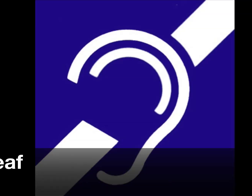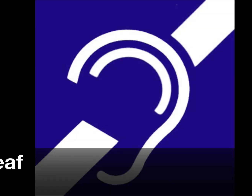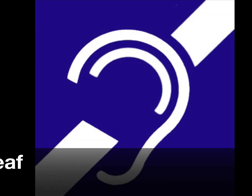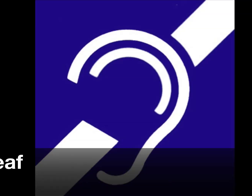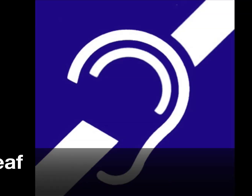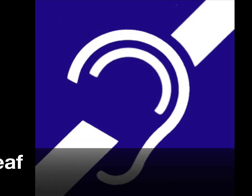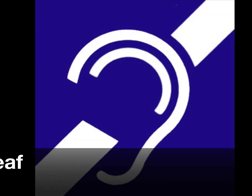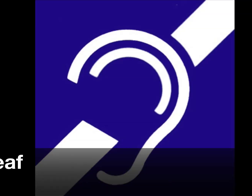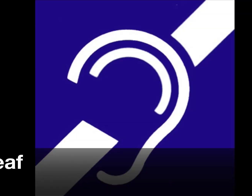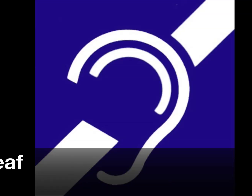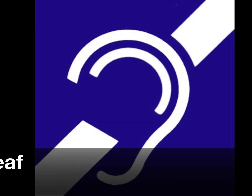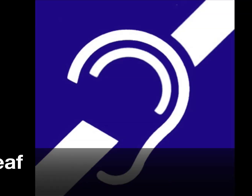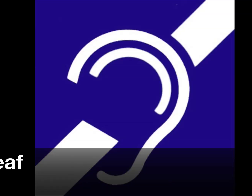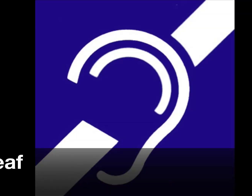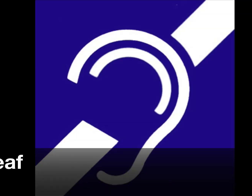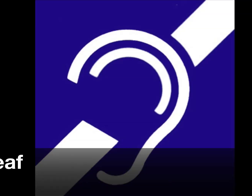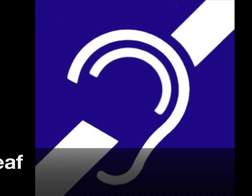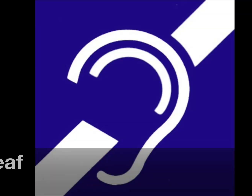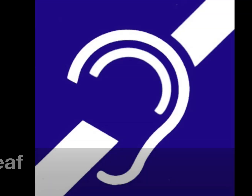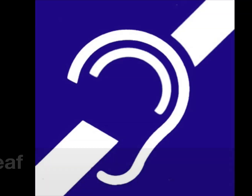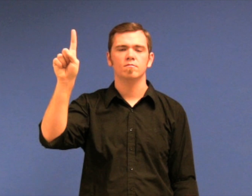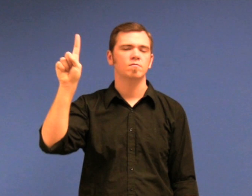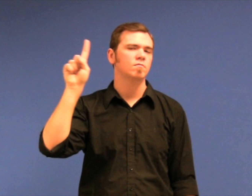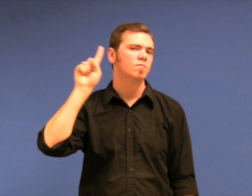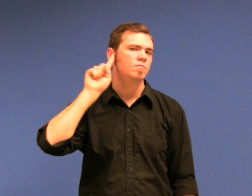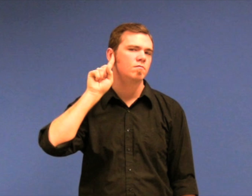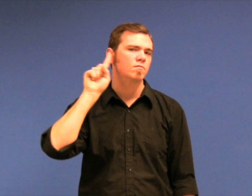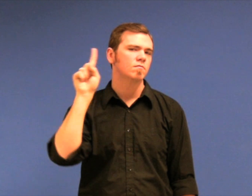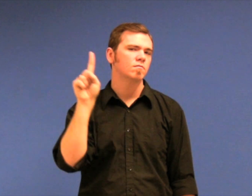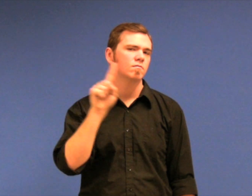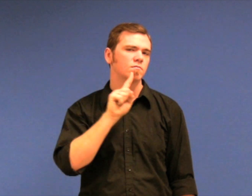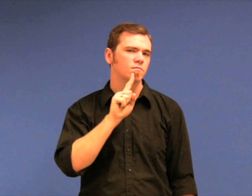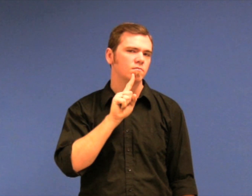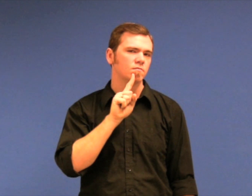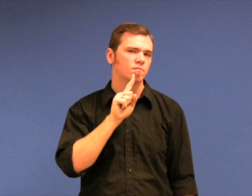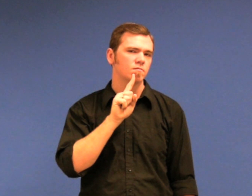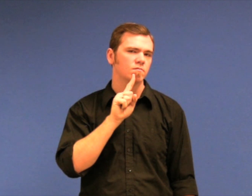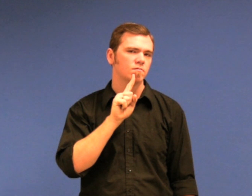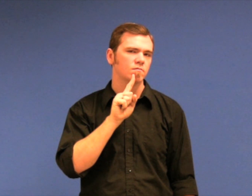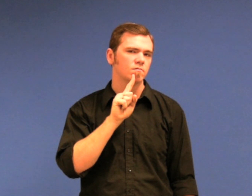All right, the sign for deaf. There's a lot of signs for deaf, but this is the most common, and it's deaf.